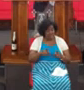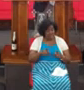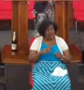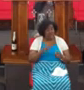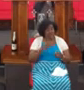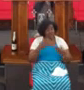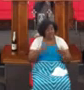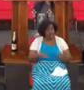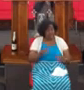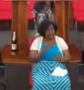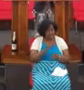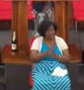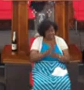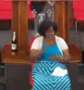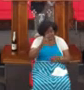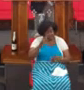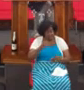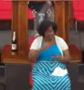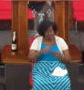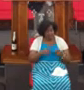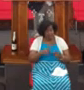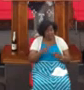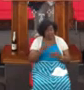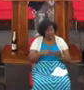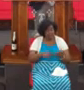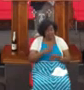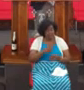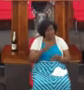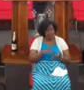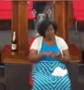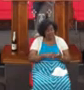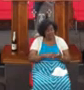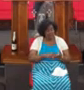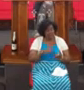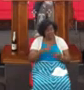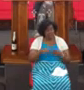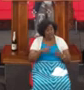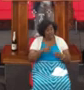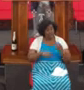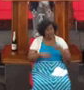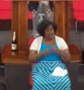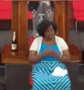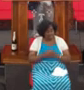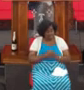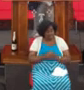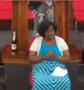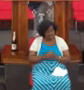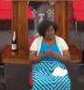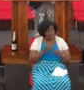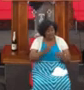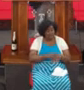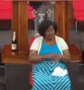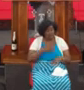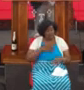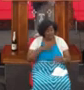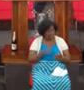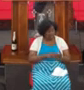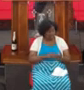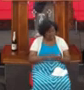finish taking care of him. And listen, whatever he owes, my God, he said, put it on my